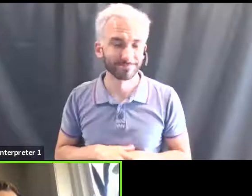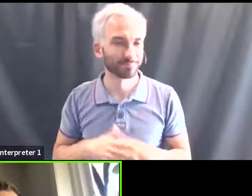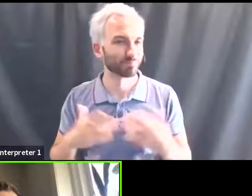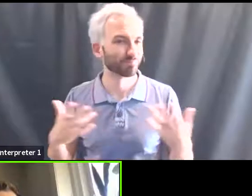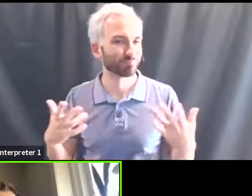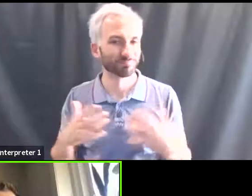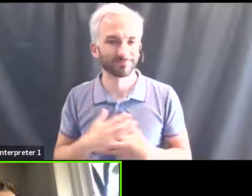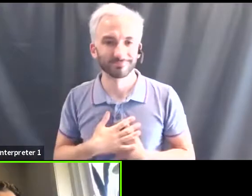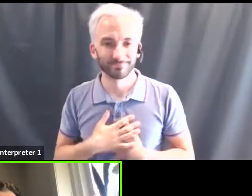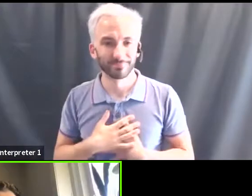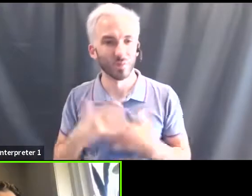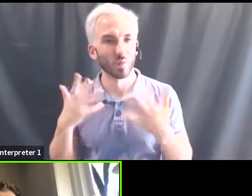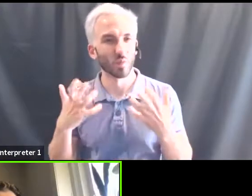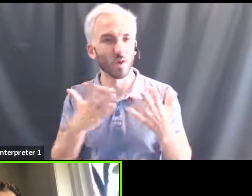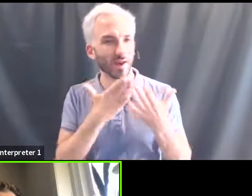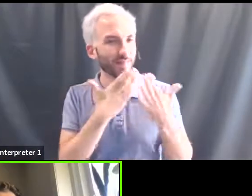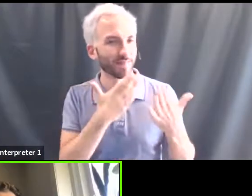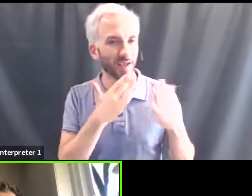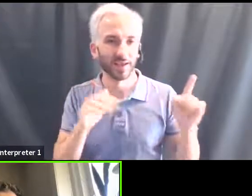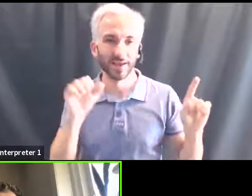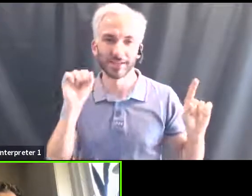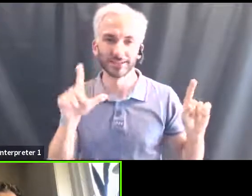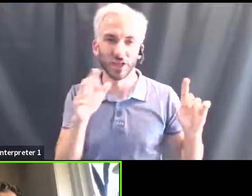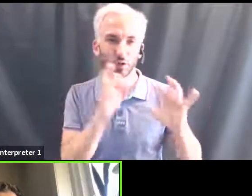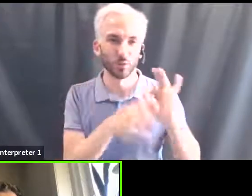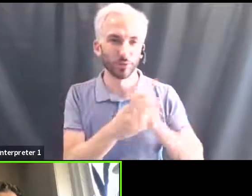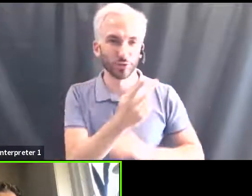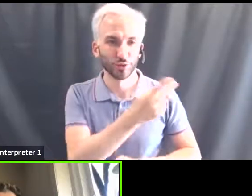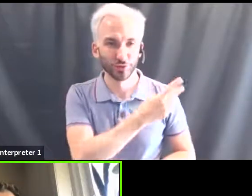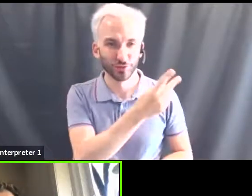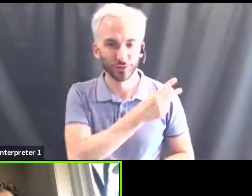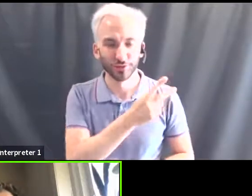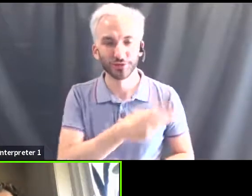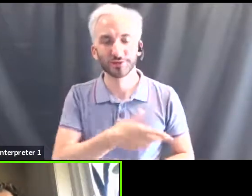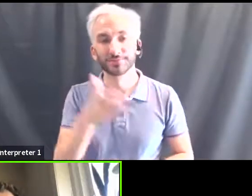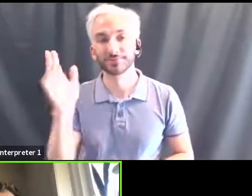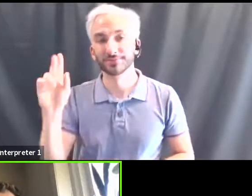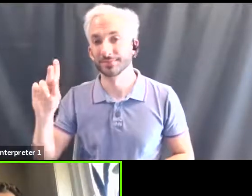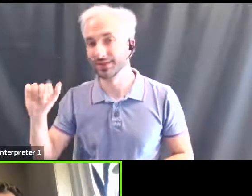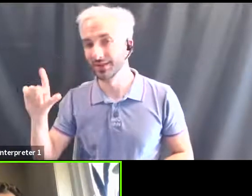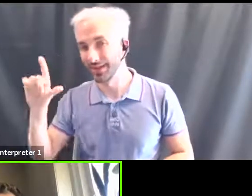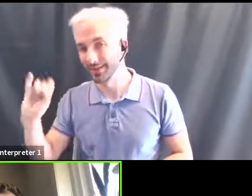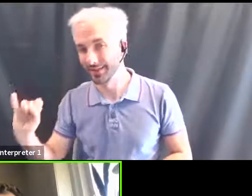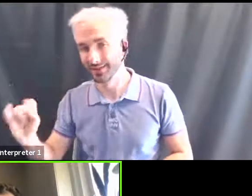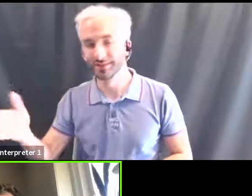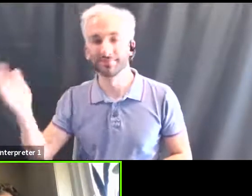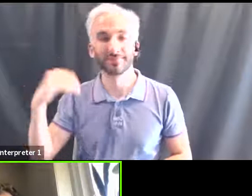I also thank the ASL interpreters, Callie and FrizzKid